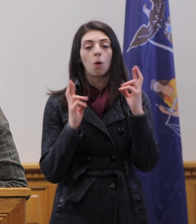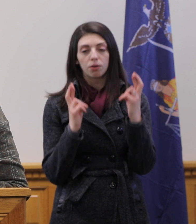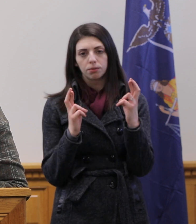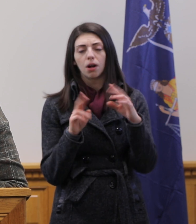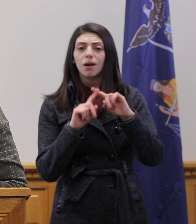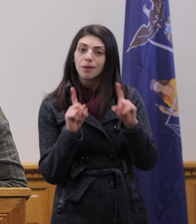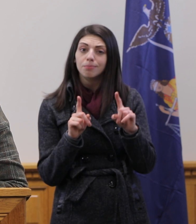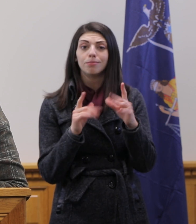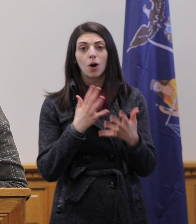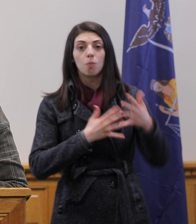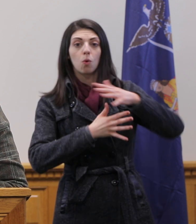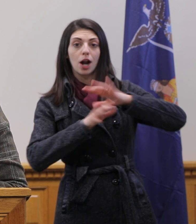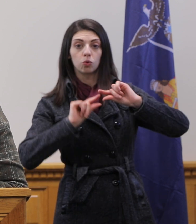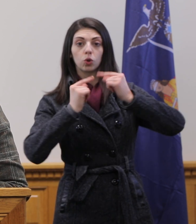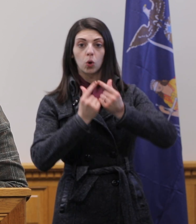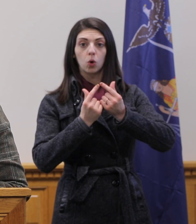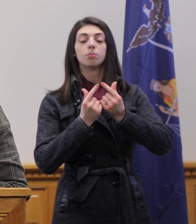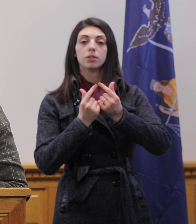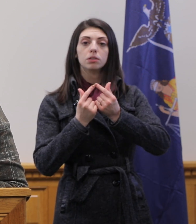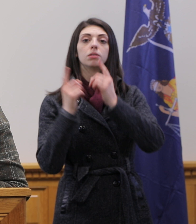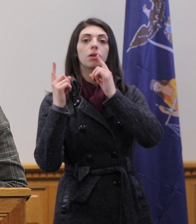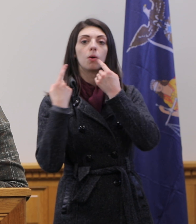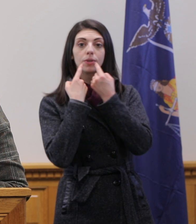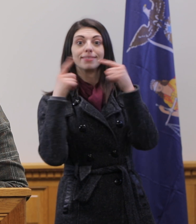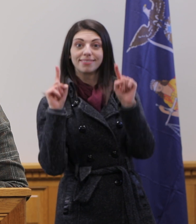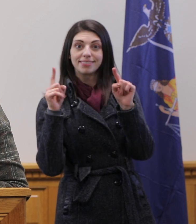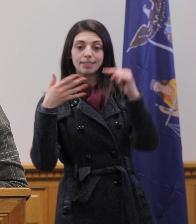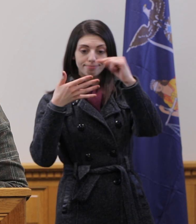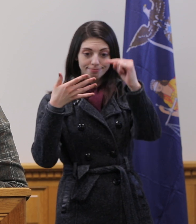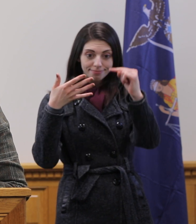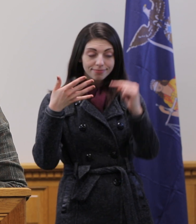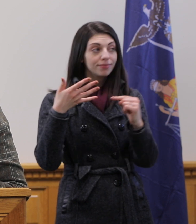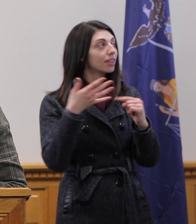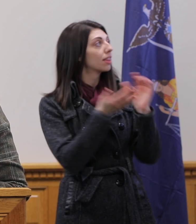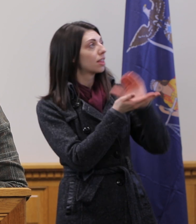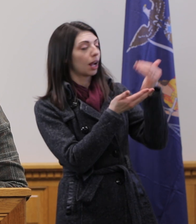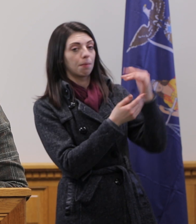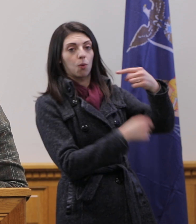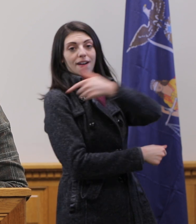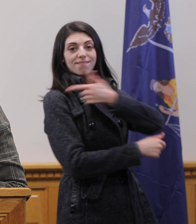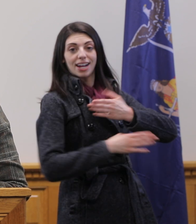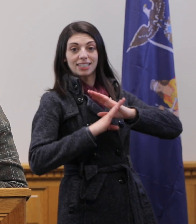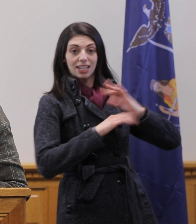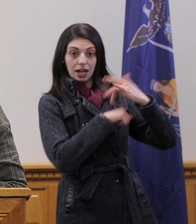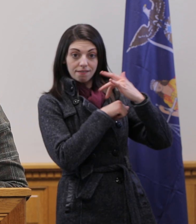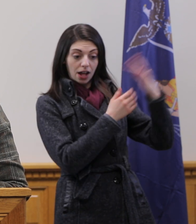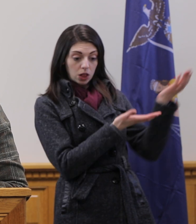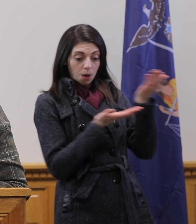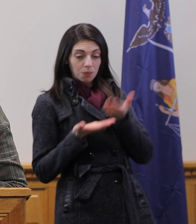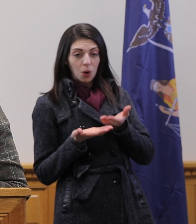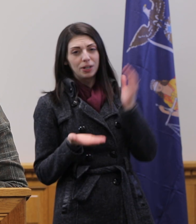But as the priority groups to be vaccinated have been announced, the number of vaccines available is much, much lower than those eligible